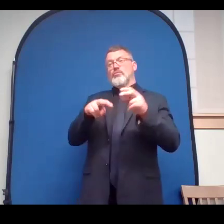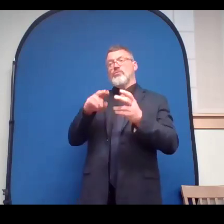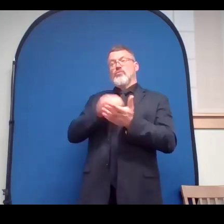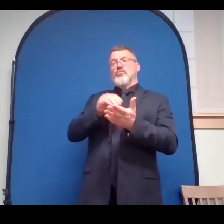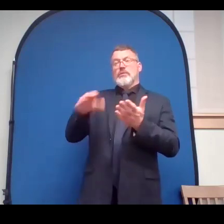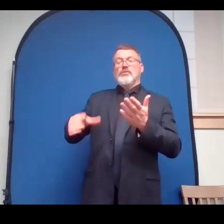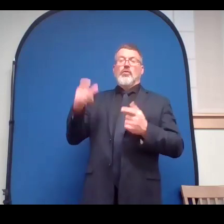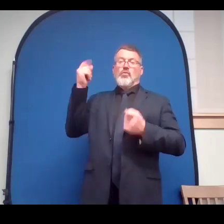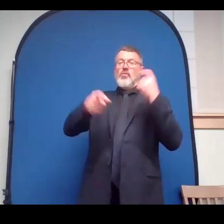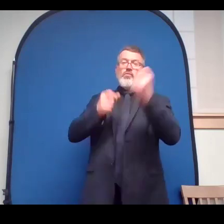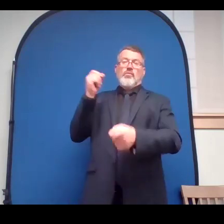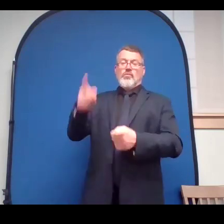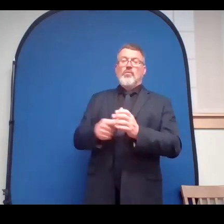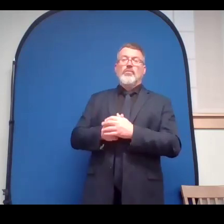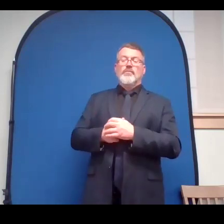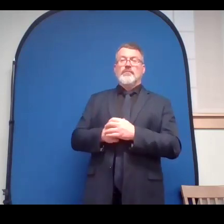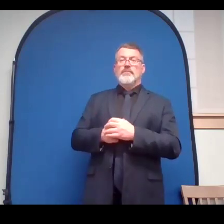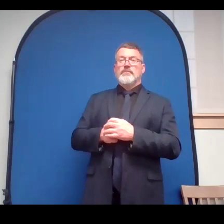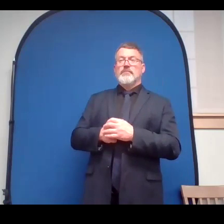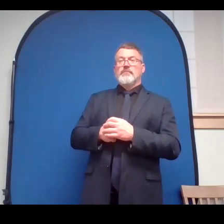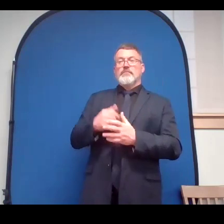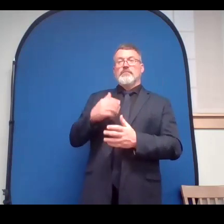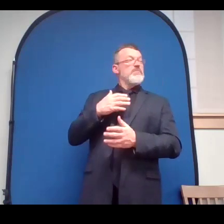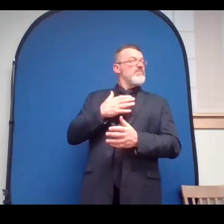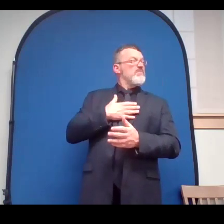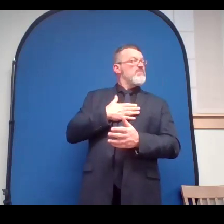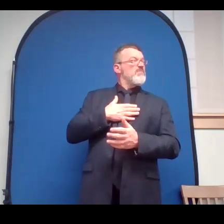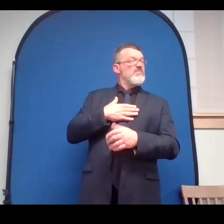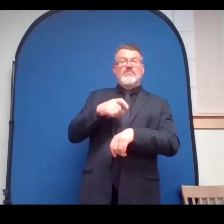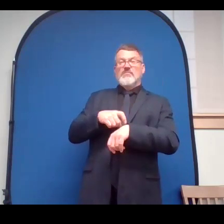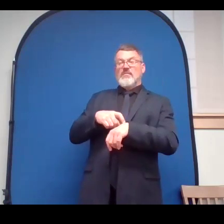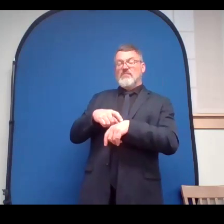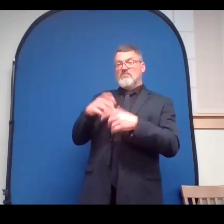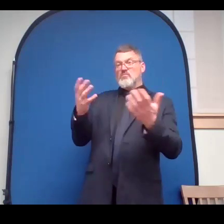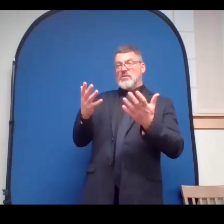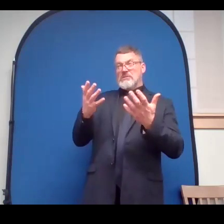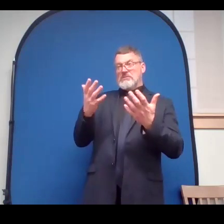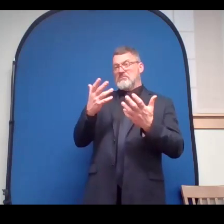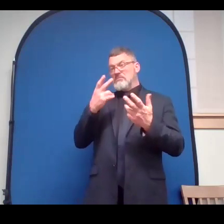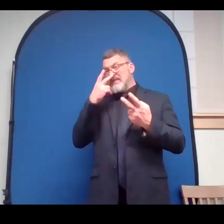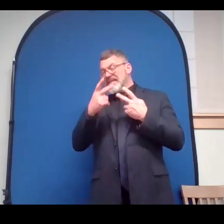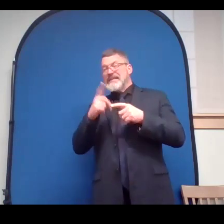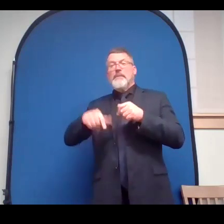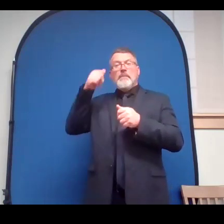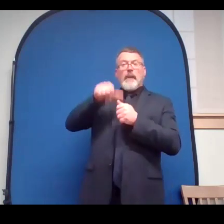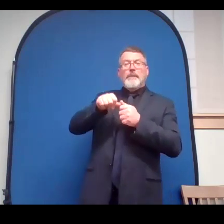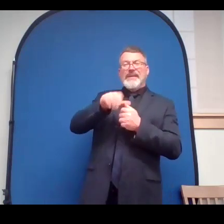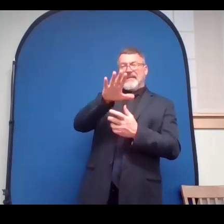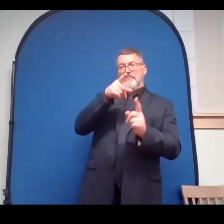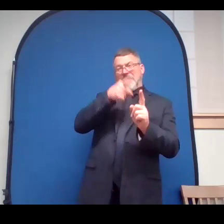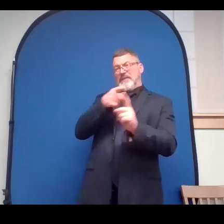exactly in my time being there as a company commander what his, I cannot remember what his specific role that year